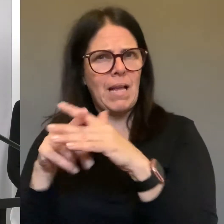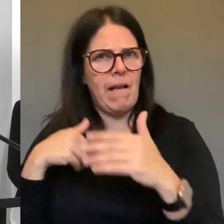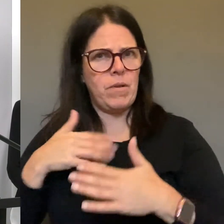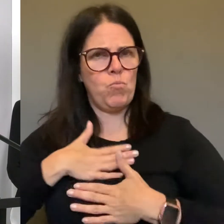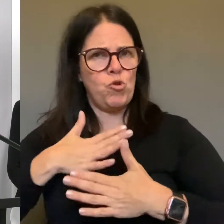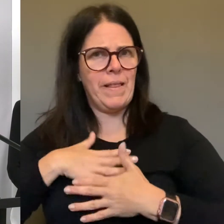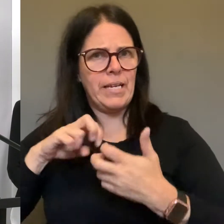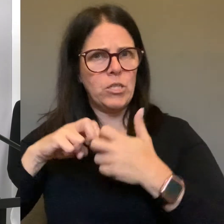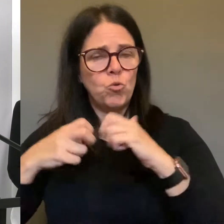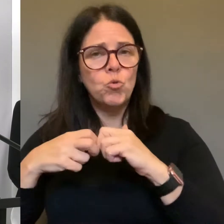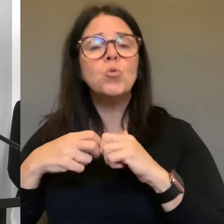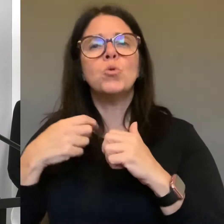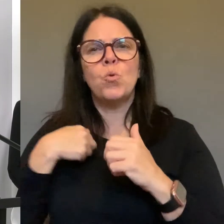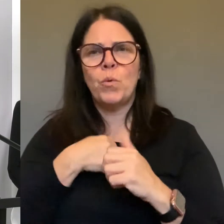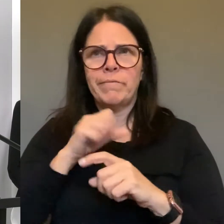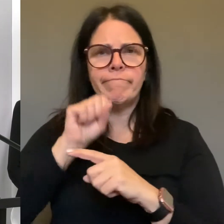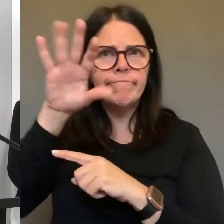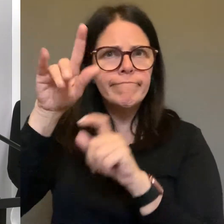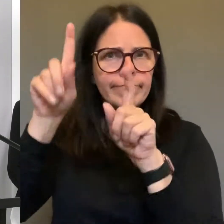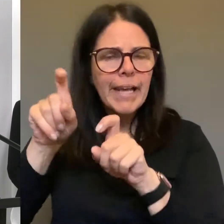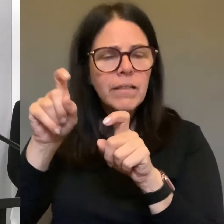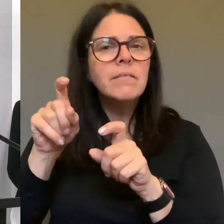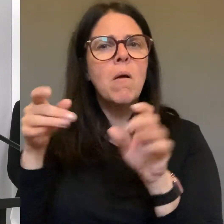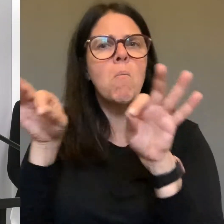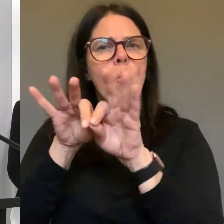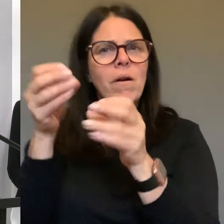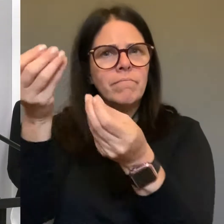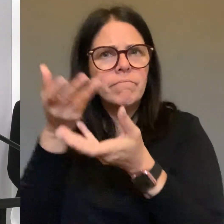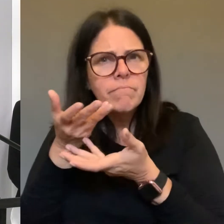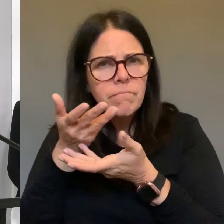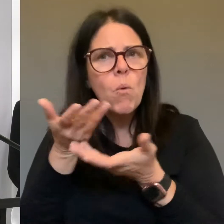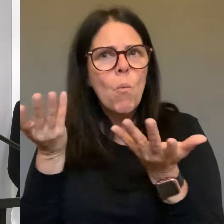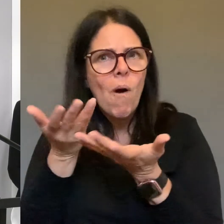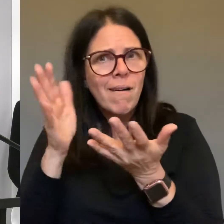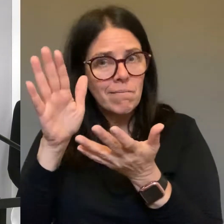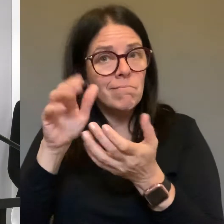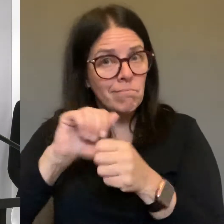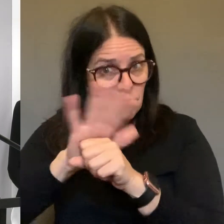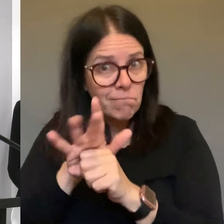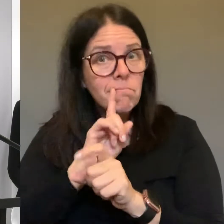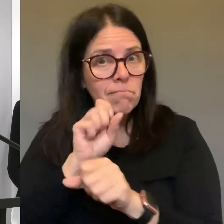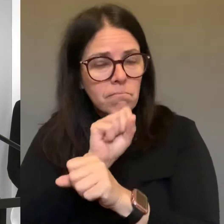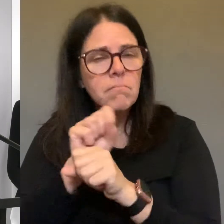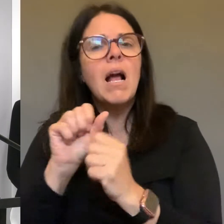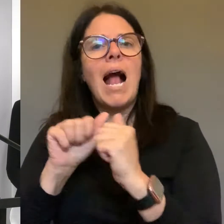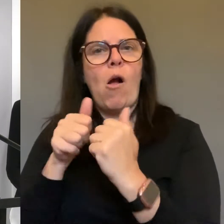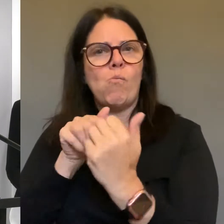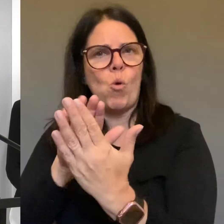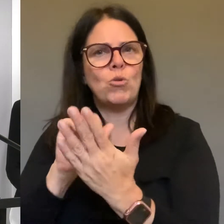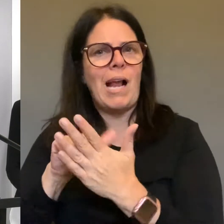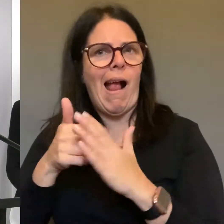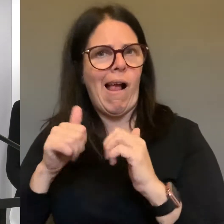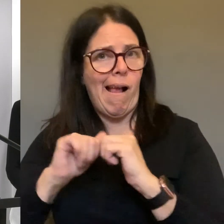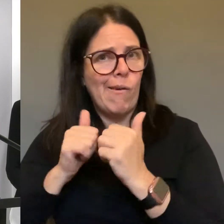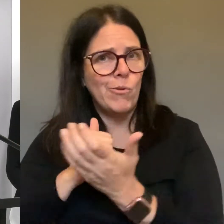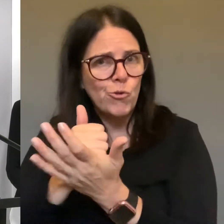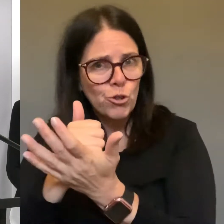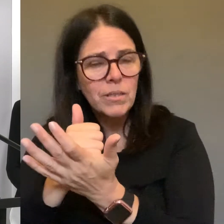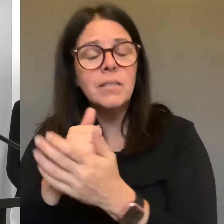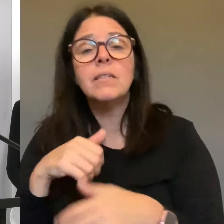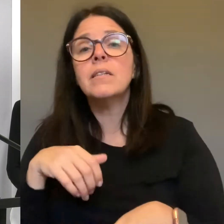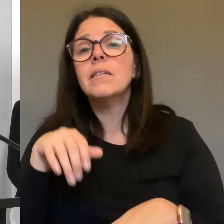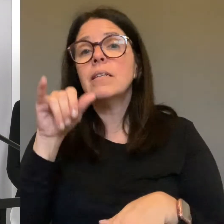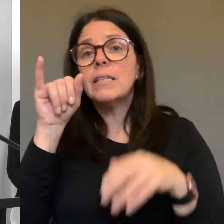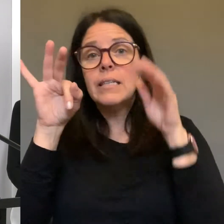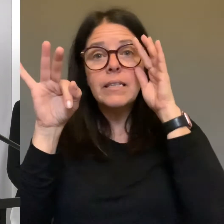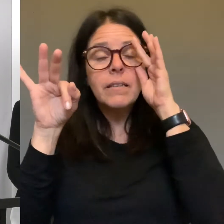looking at that. From the severity perspective, yes, their clinical management would change if they have COVID